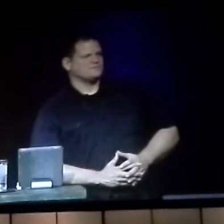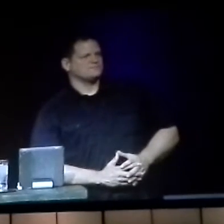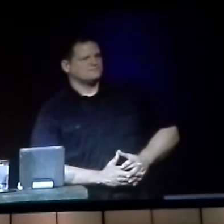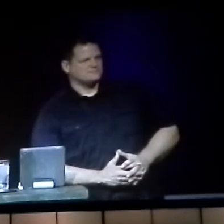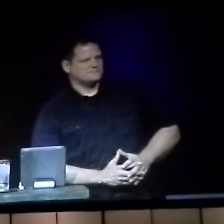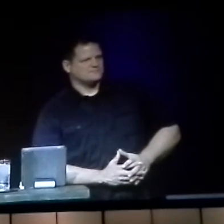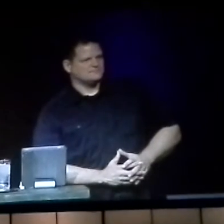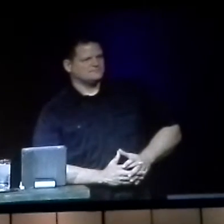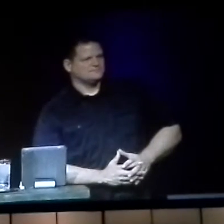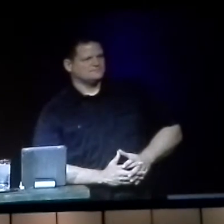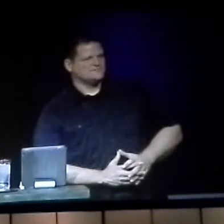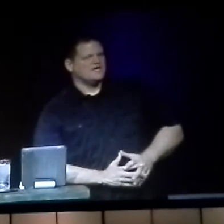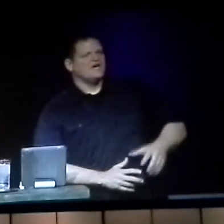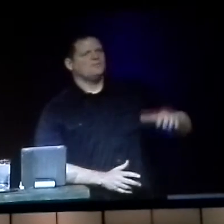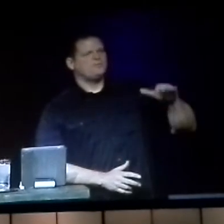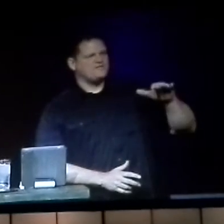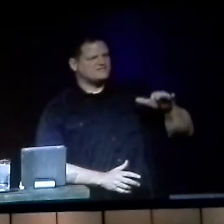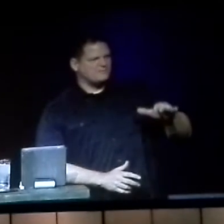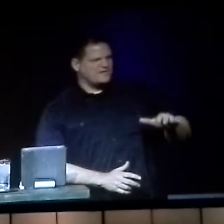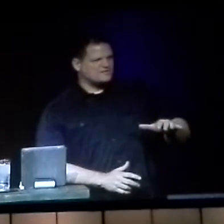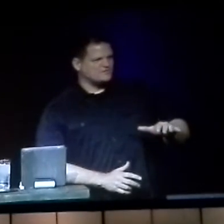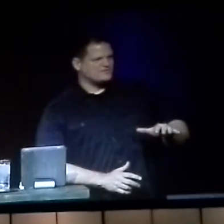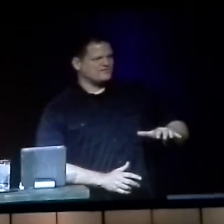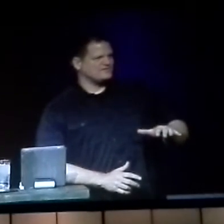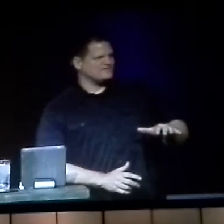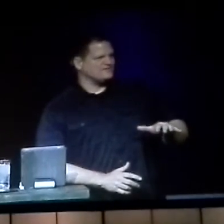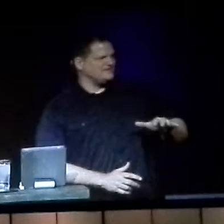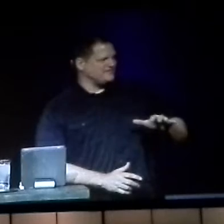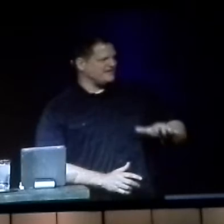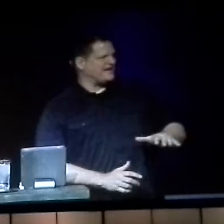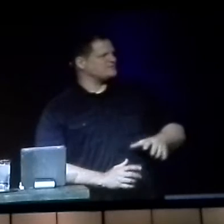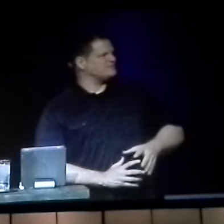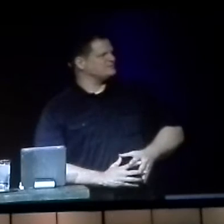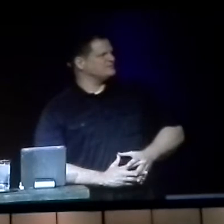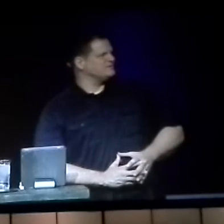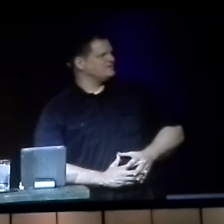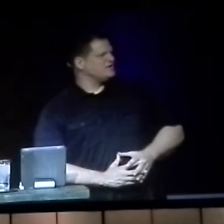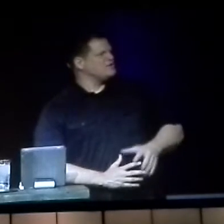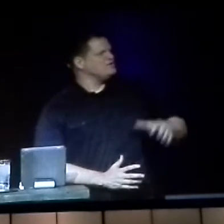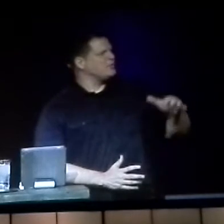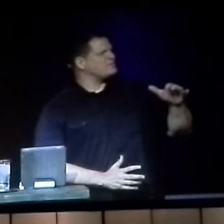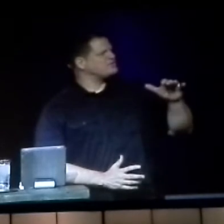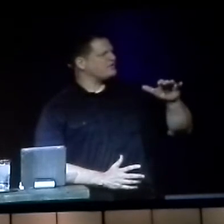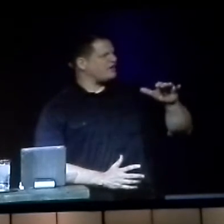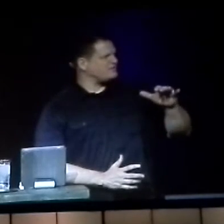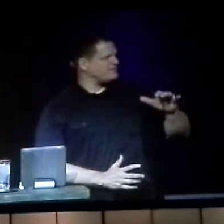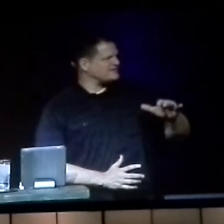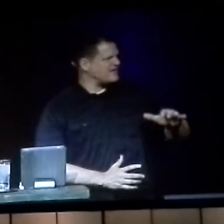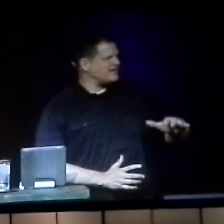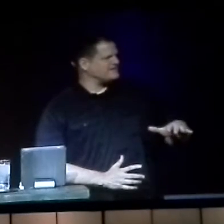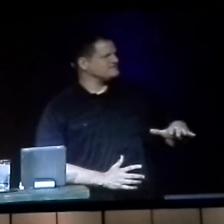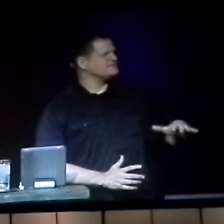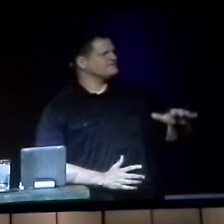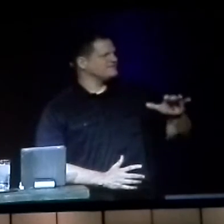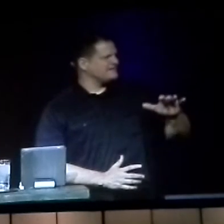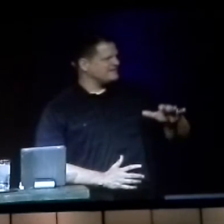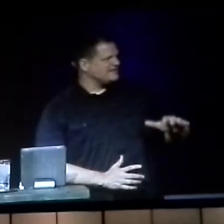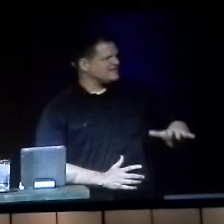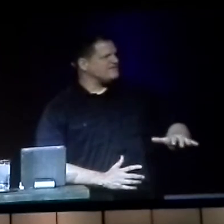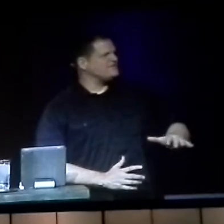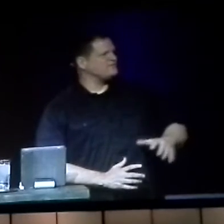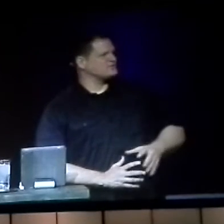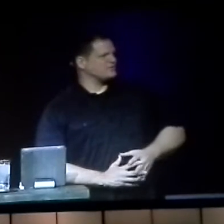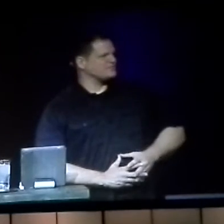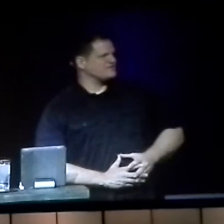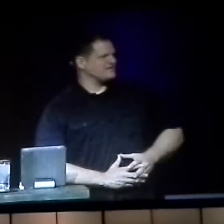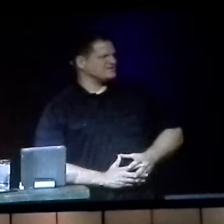regrets. A peace that makes no sense in the natural. Knowing that you're honoring God,